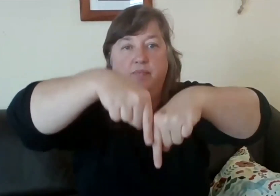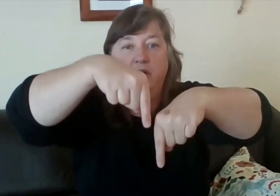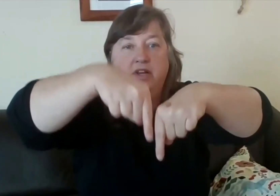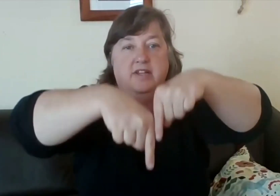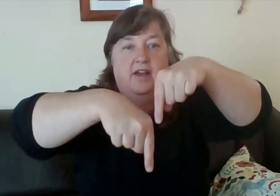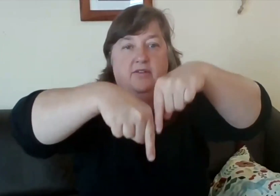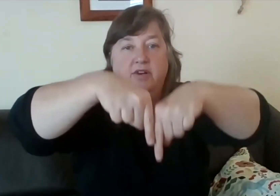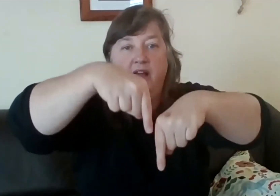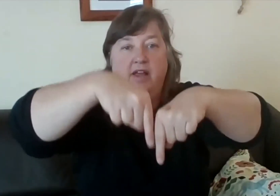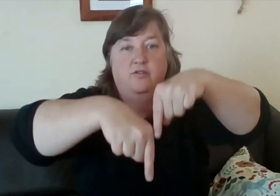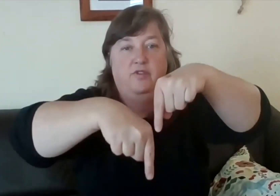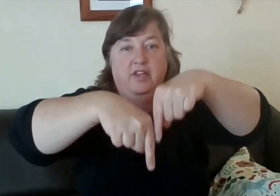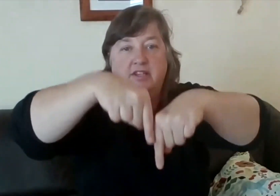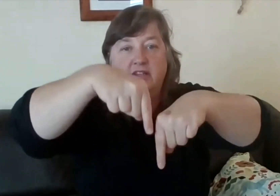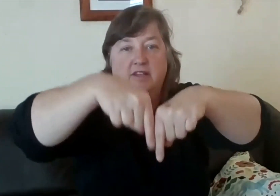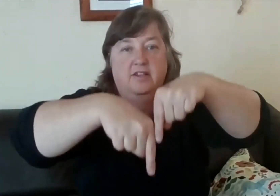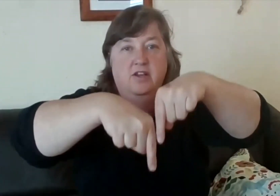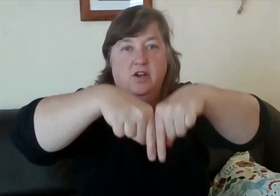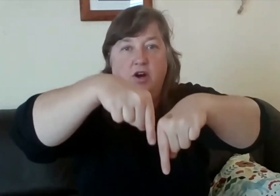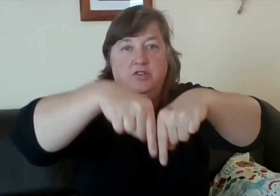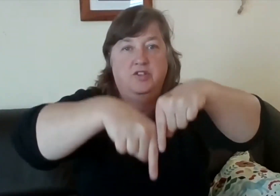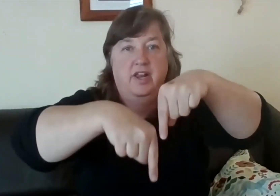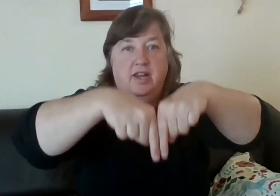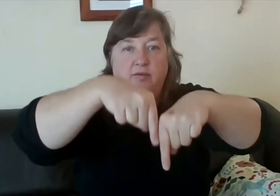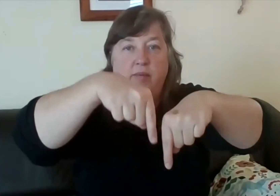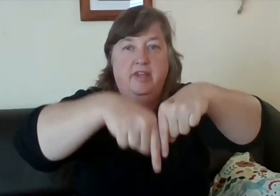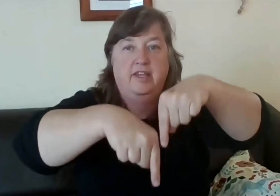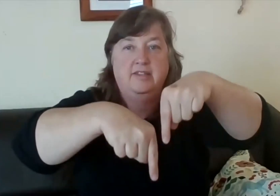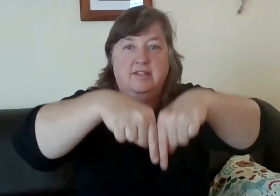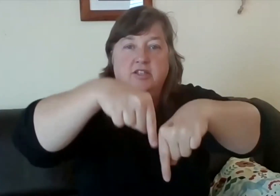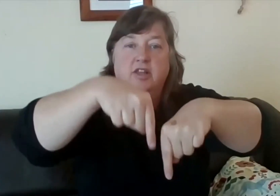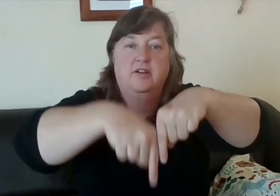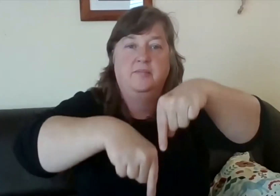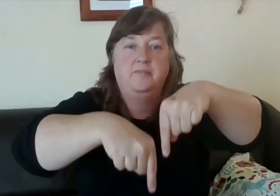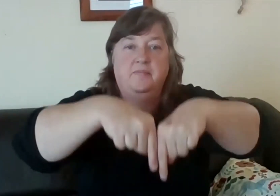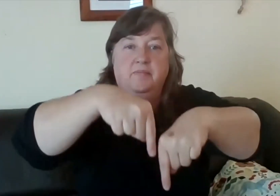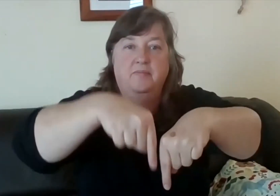pointed down at your feet, alternating, rubbing against each other.